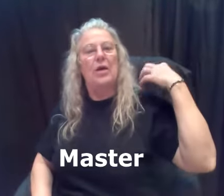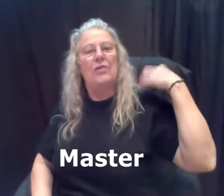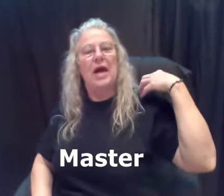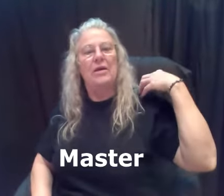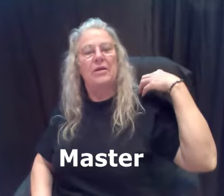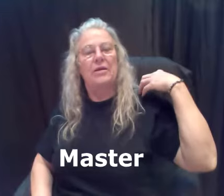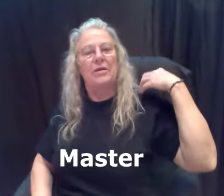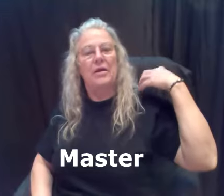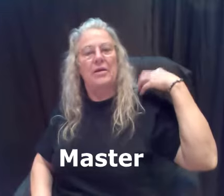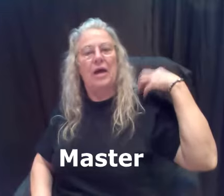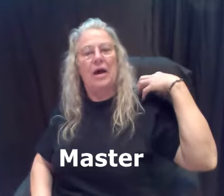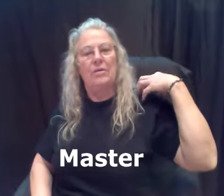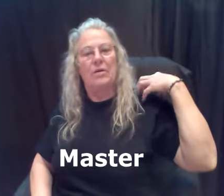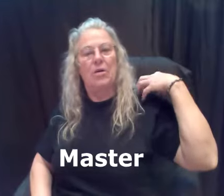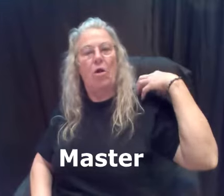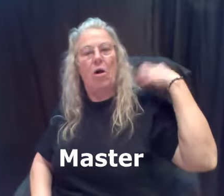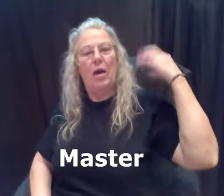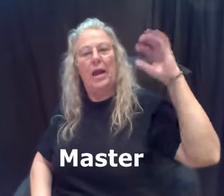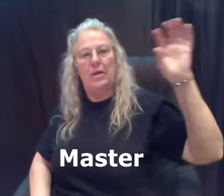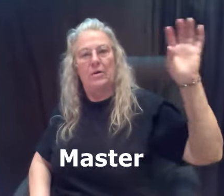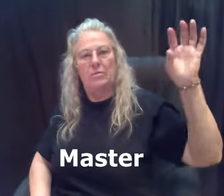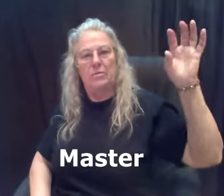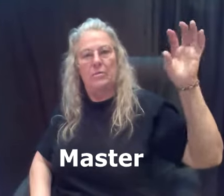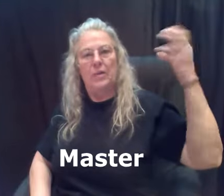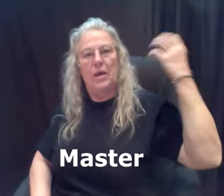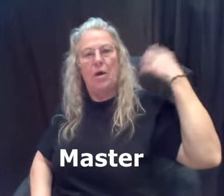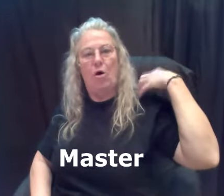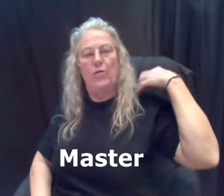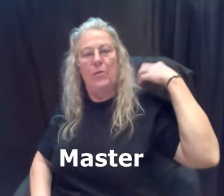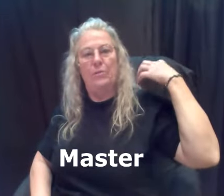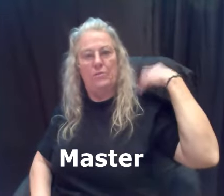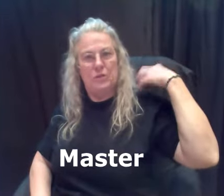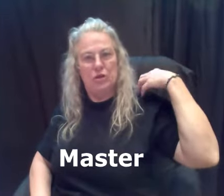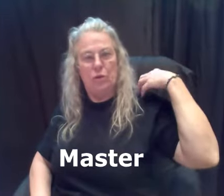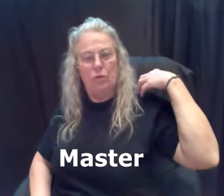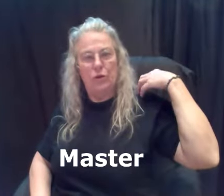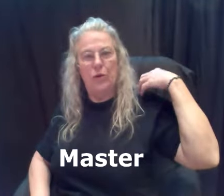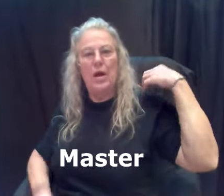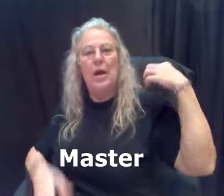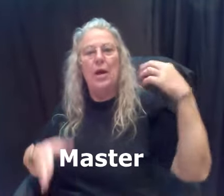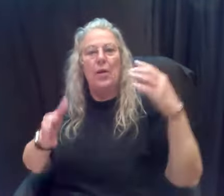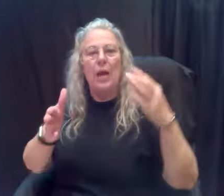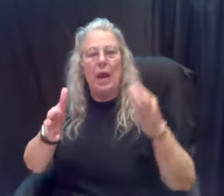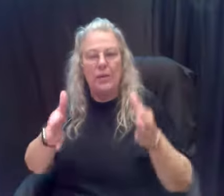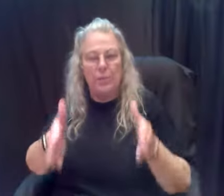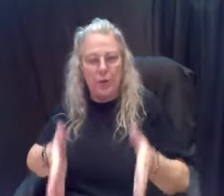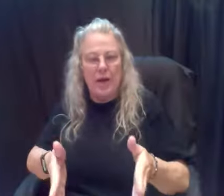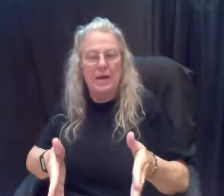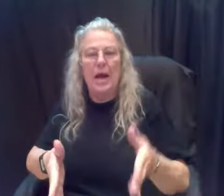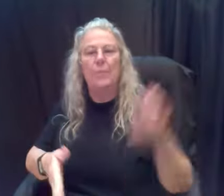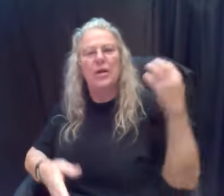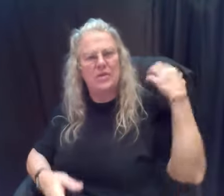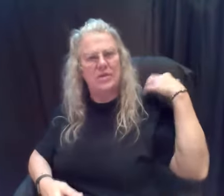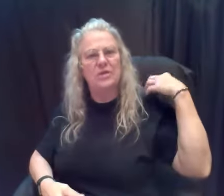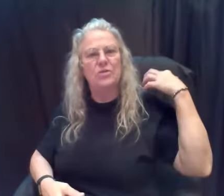that claw hand on the shoulder, and bring it down, because this is more